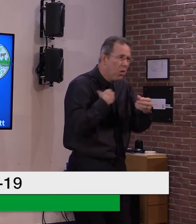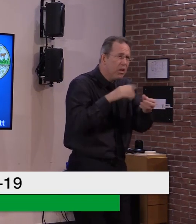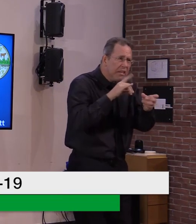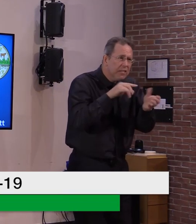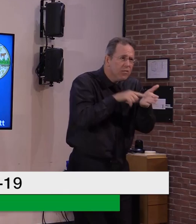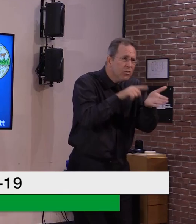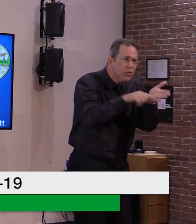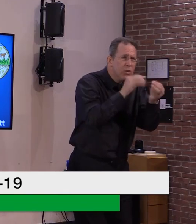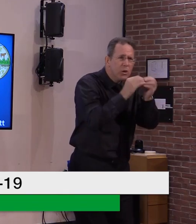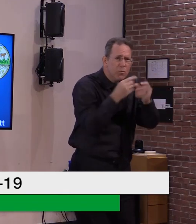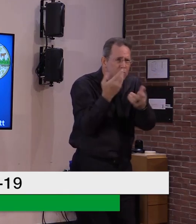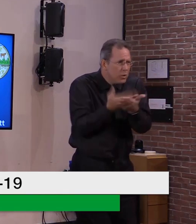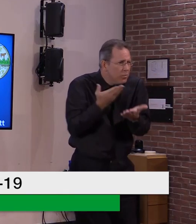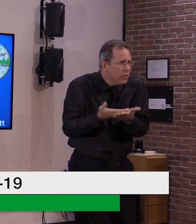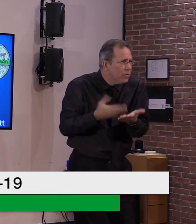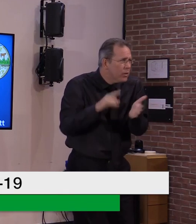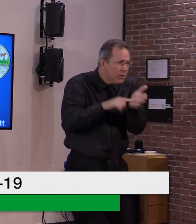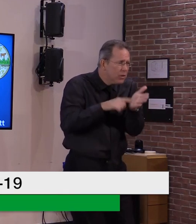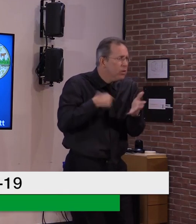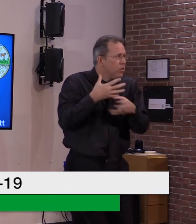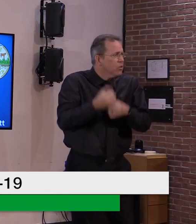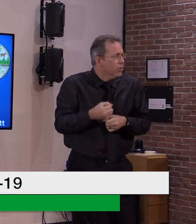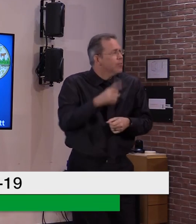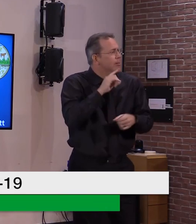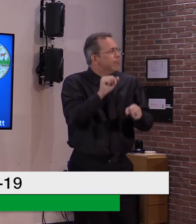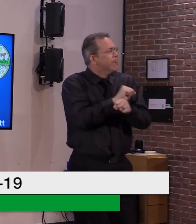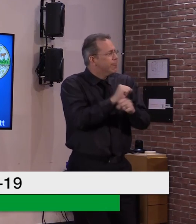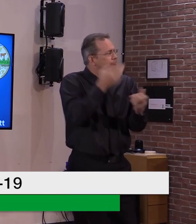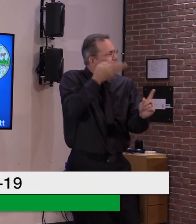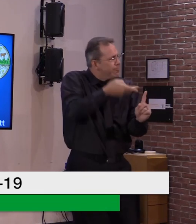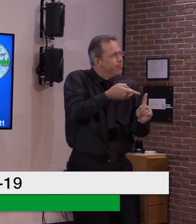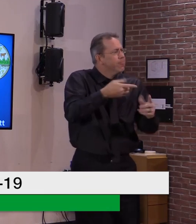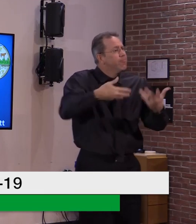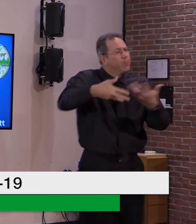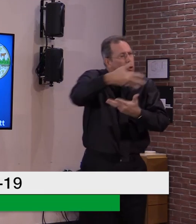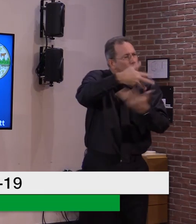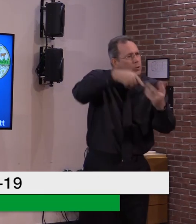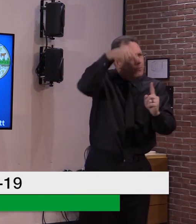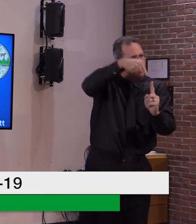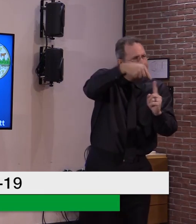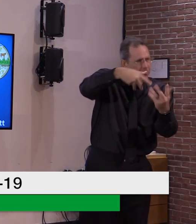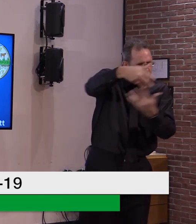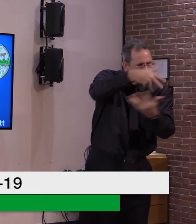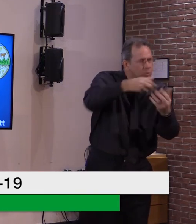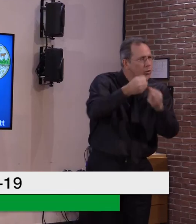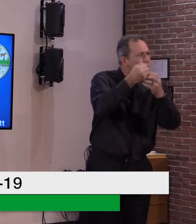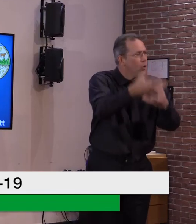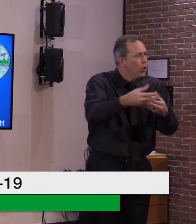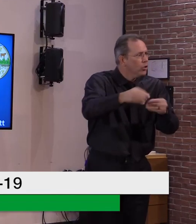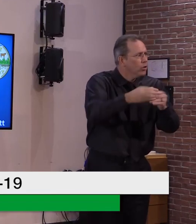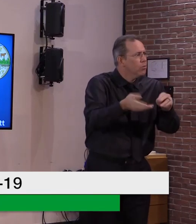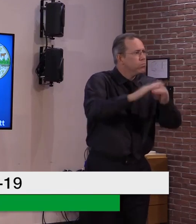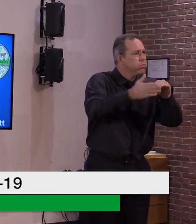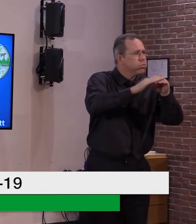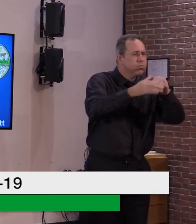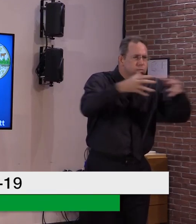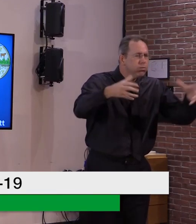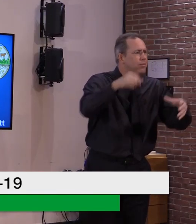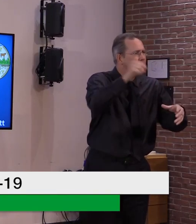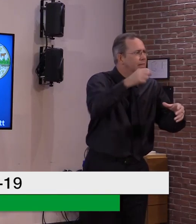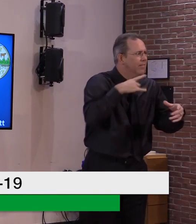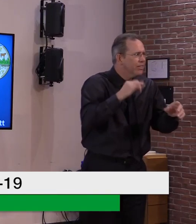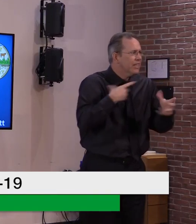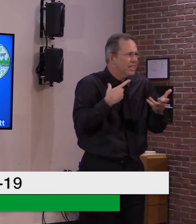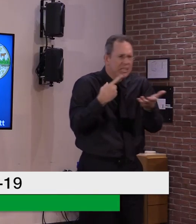to social gathering every single one almost every single one of those cases was derived from a social gathering uh the outbreaks we're